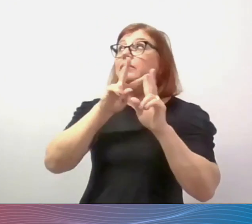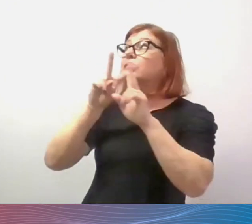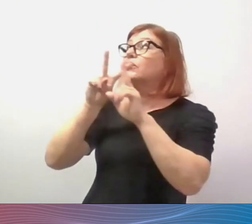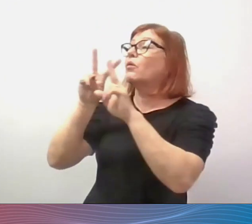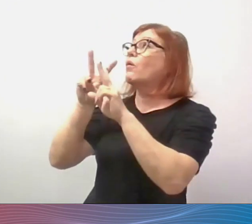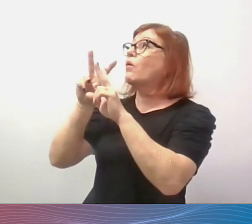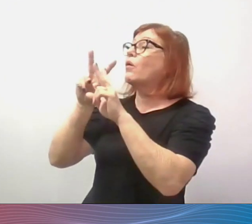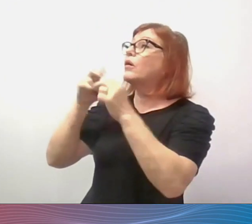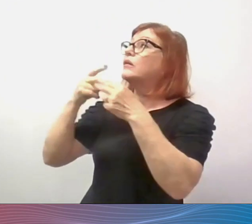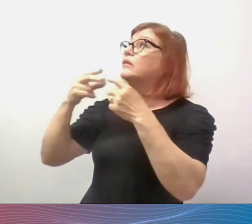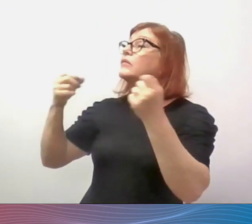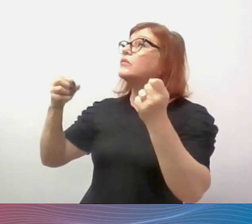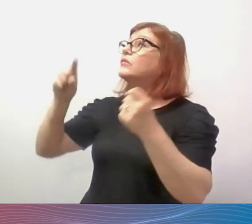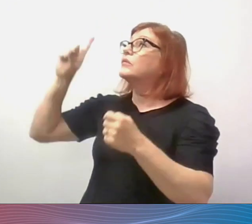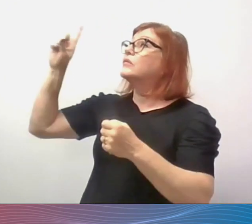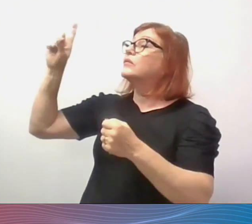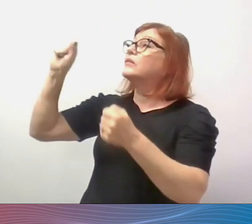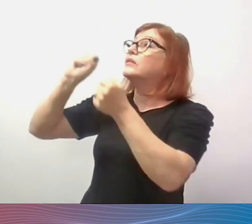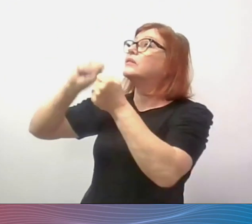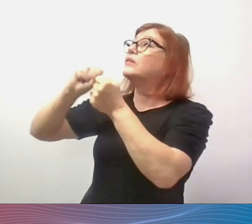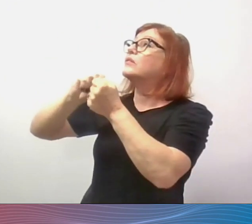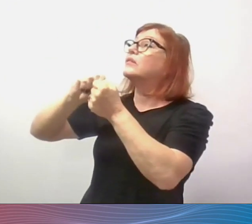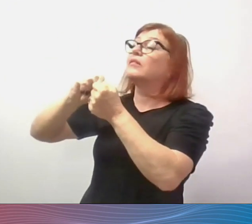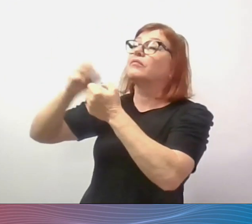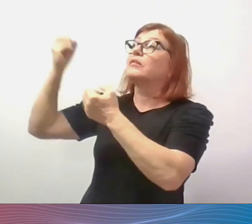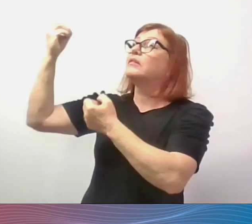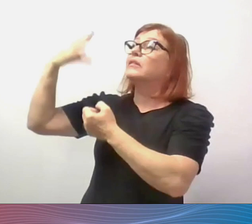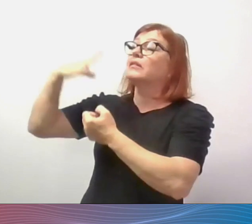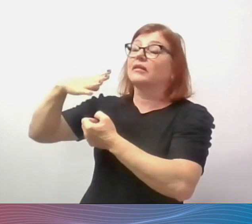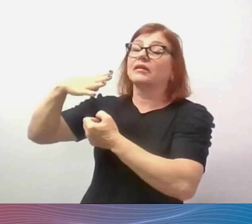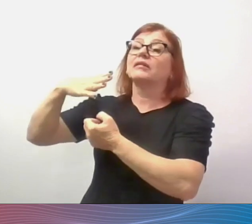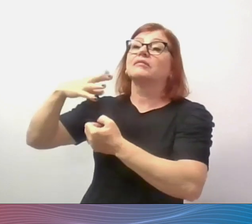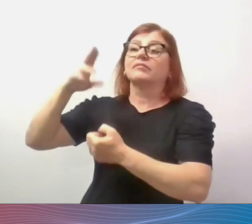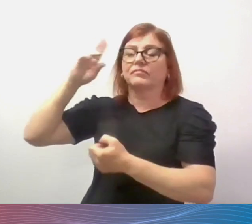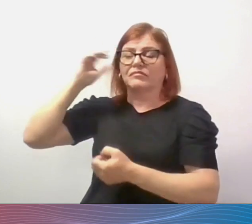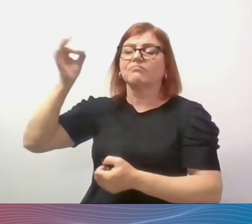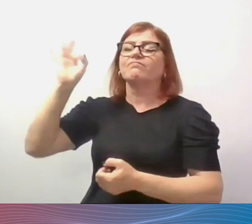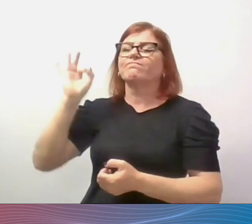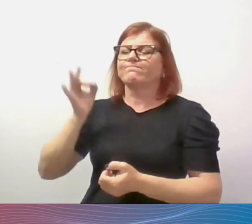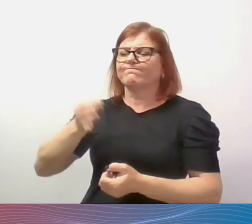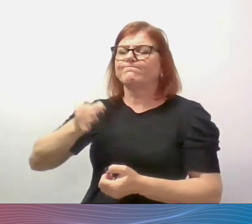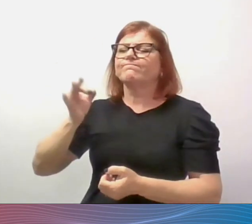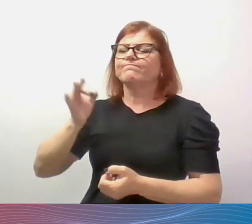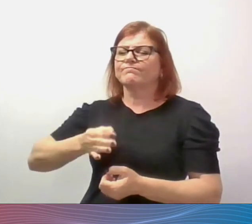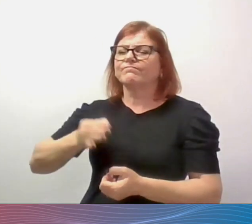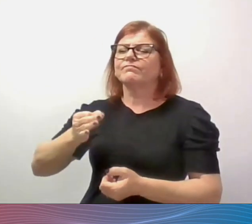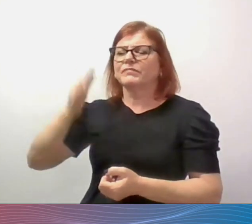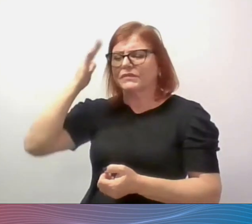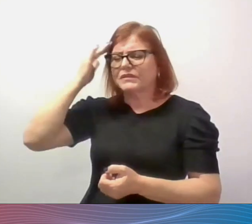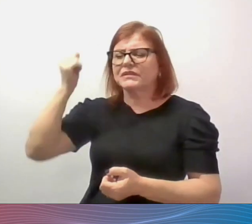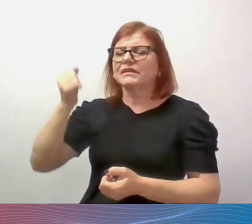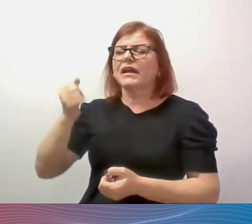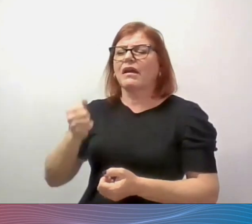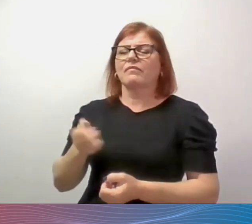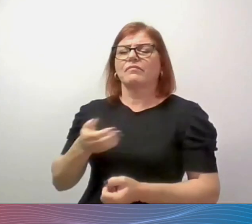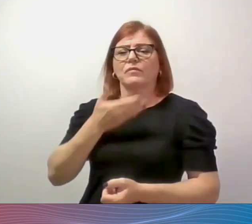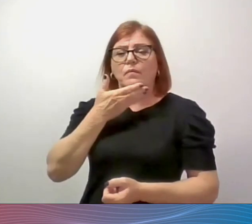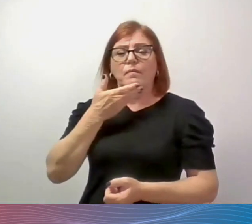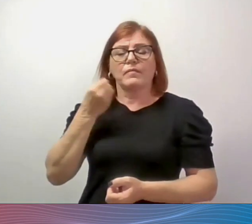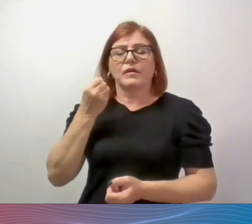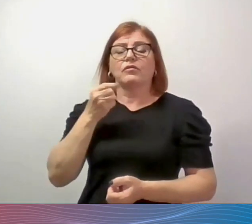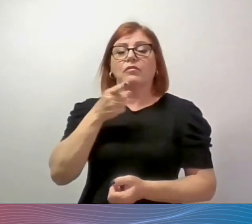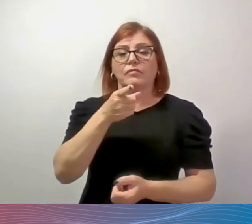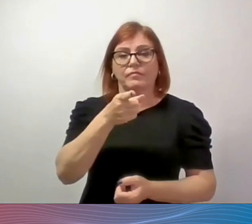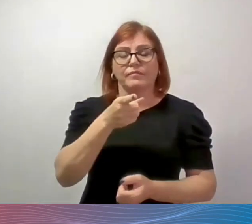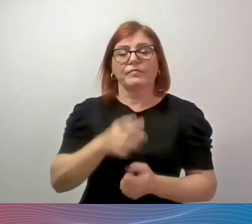around to everything God is doing. Certamente o Senhor sabe o melhor para você. Certainly God knows what is best for you. Porque nós não merecemos,